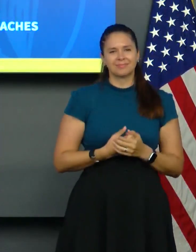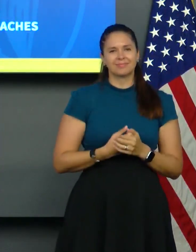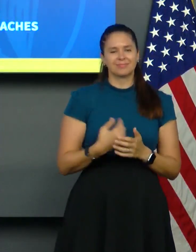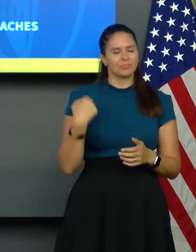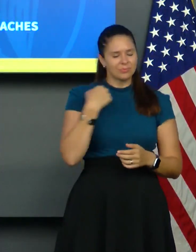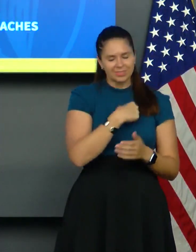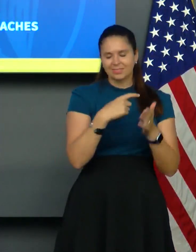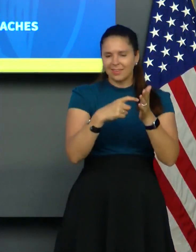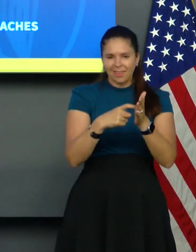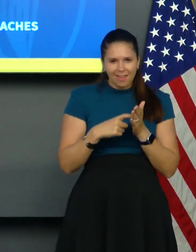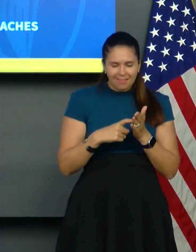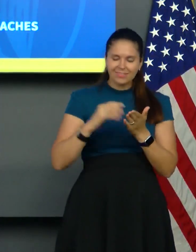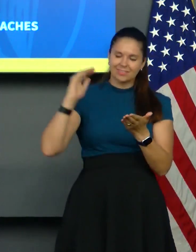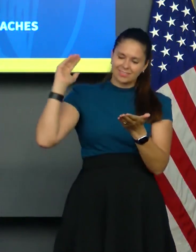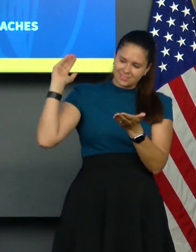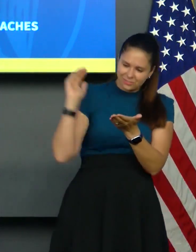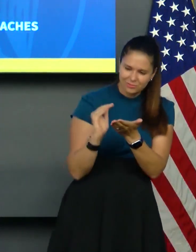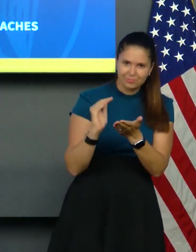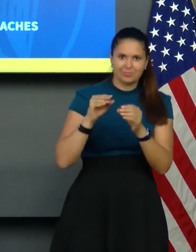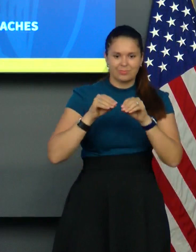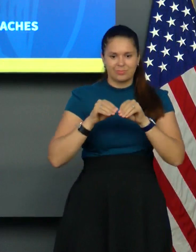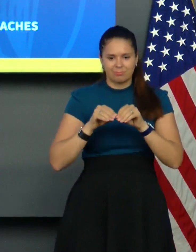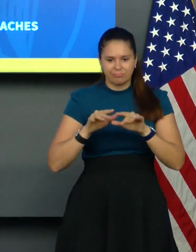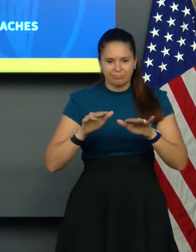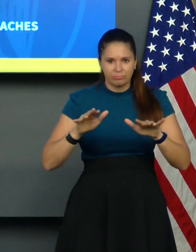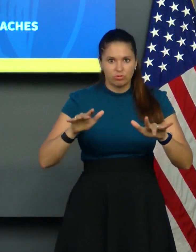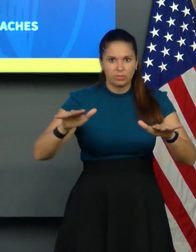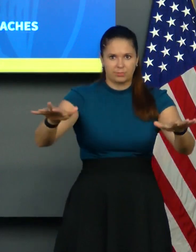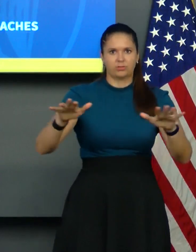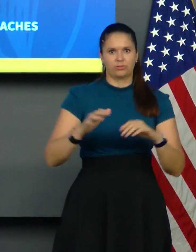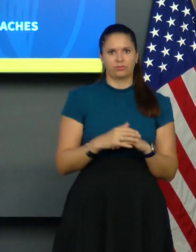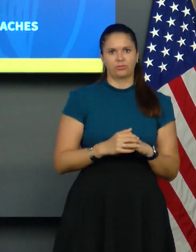We have to curb transmission.